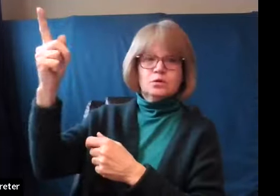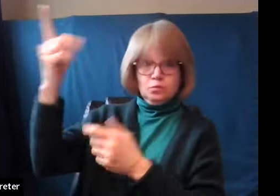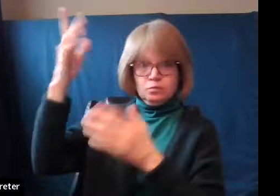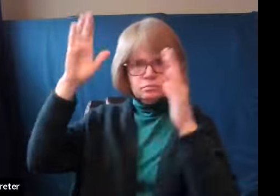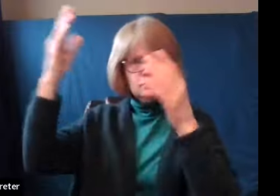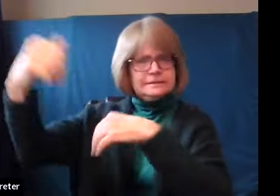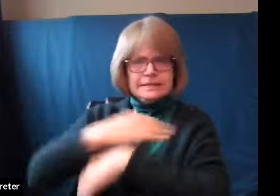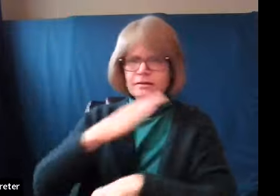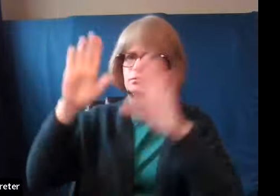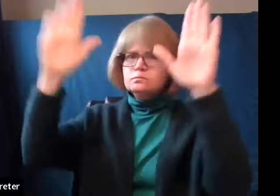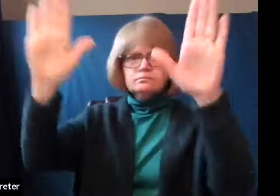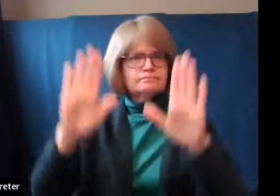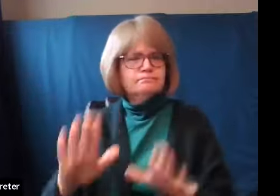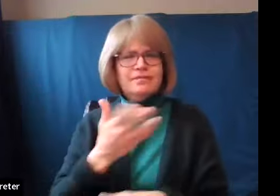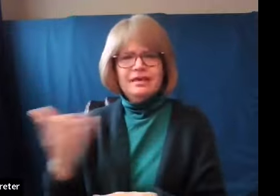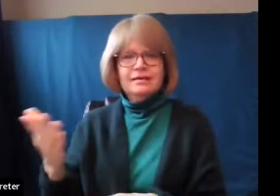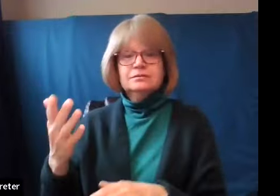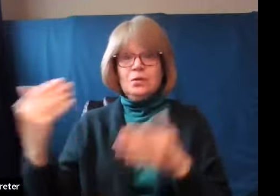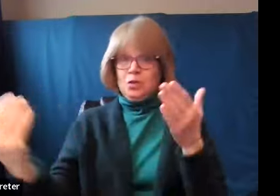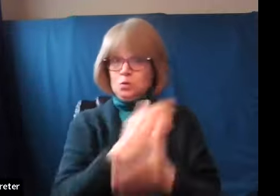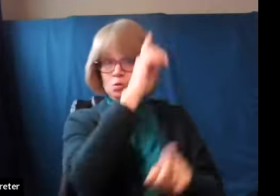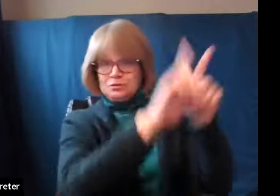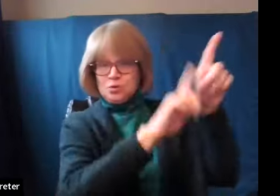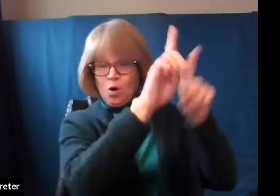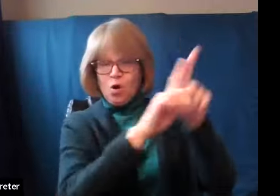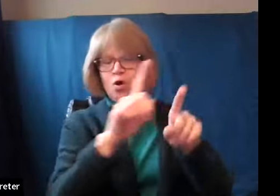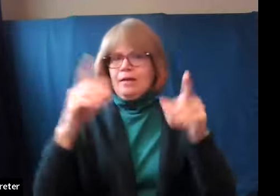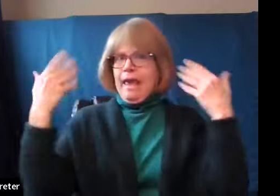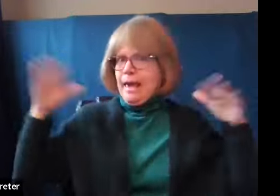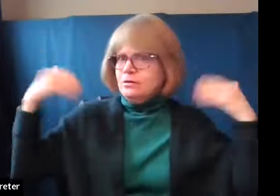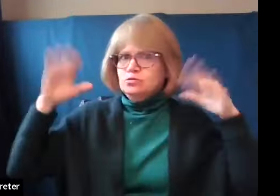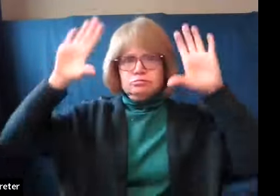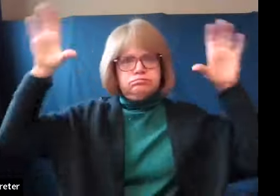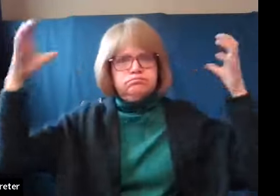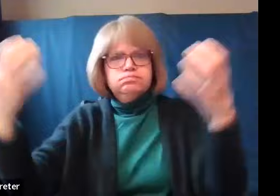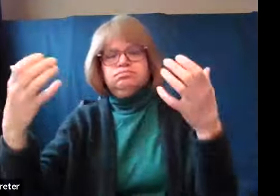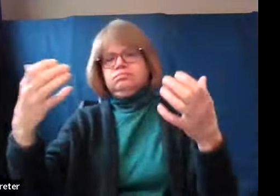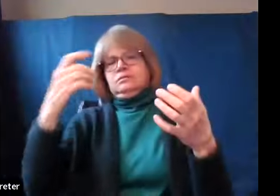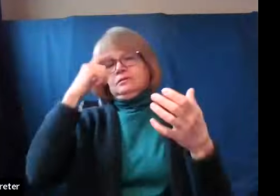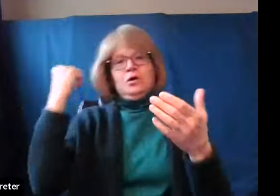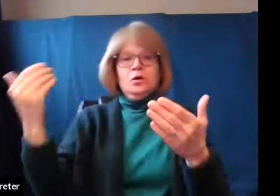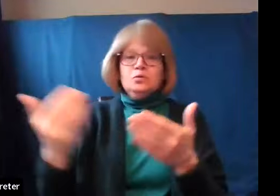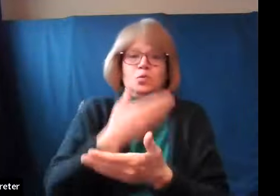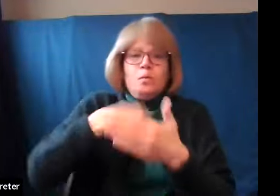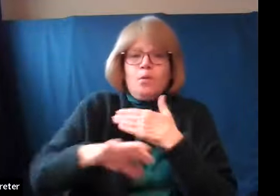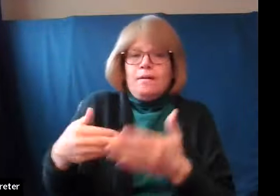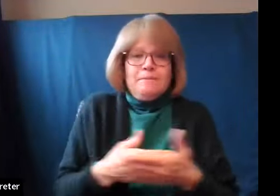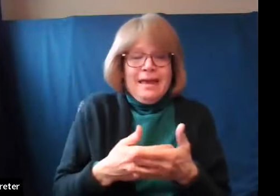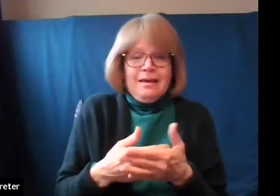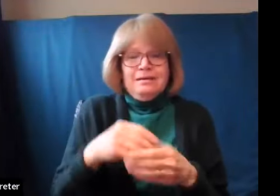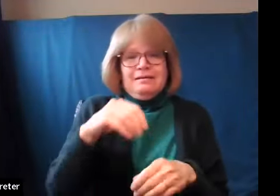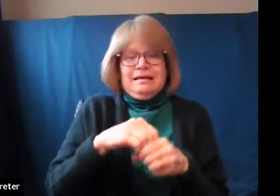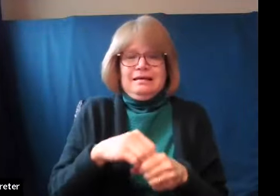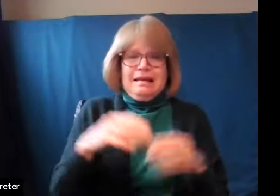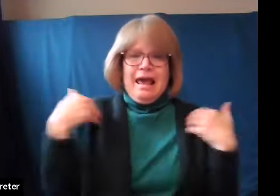sent us, that brilliant new star and the choirs of angels and the cry of a newborn baby in a feeding